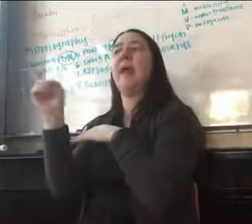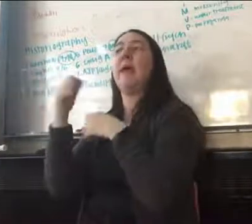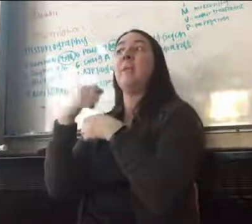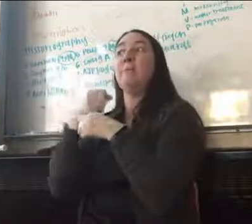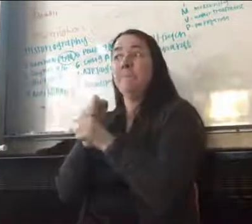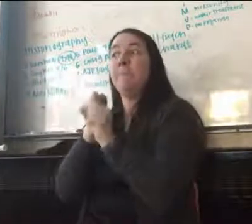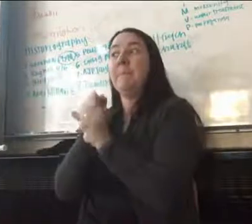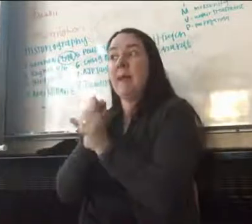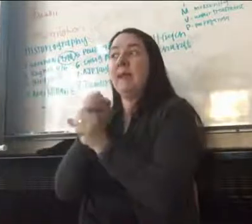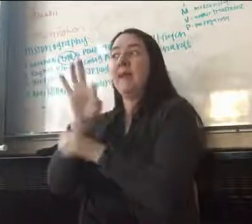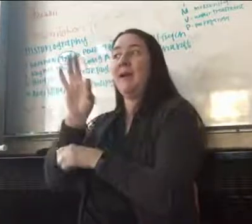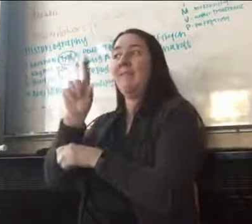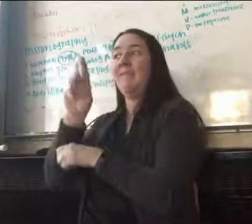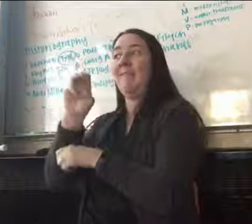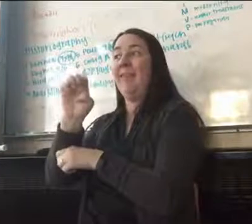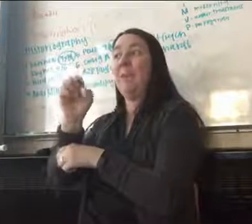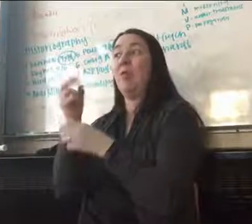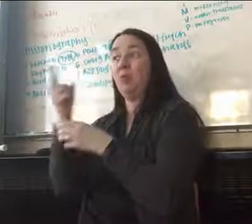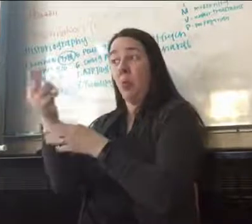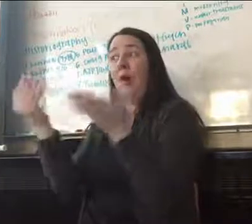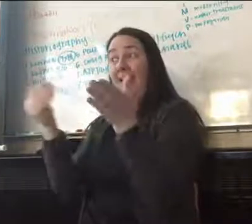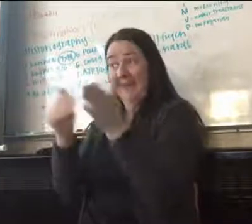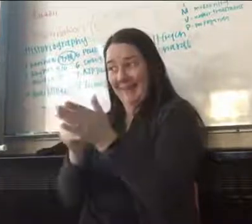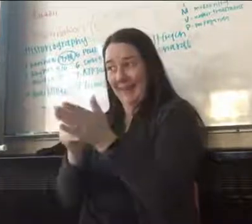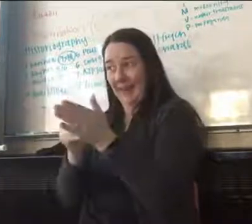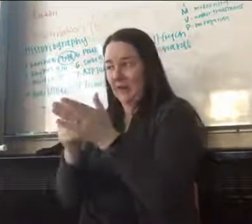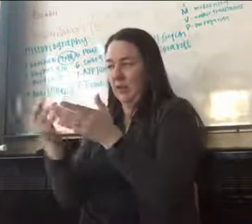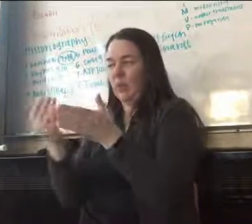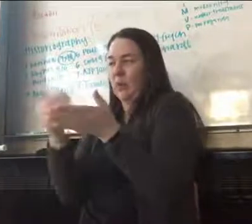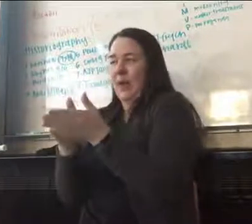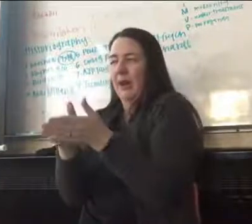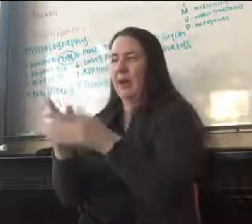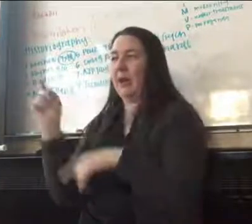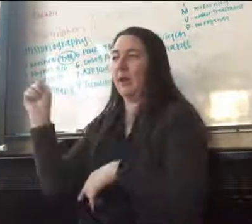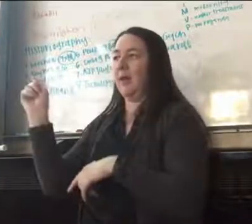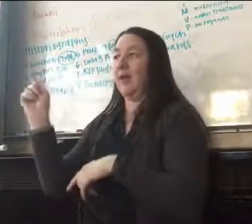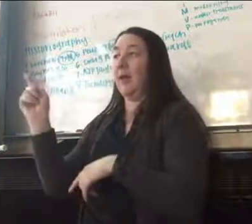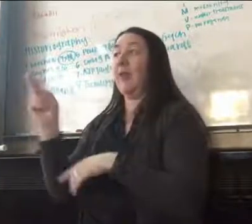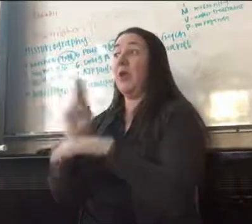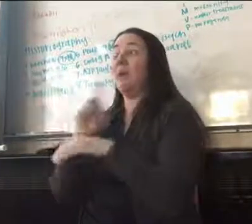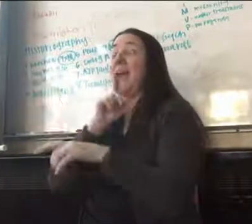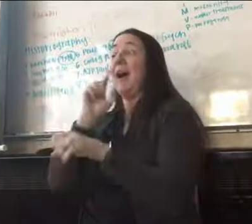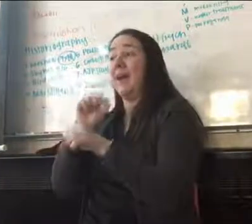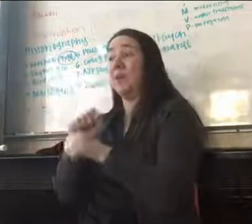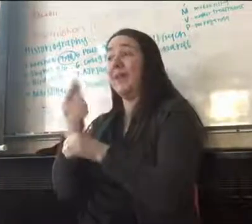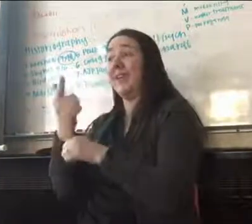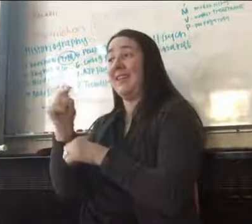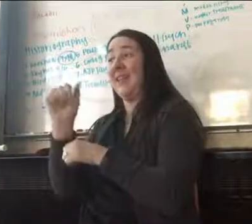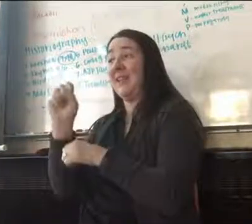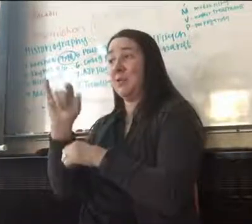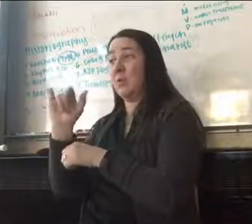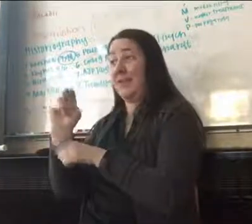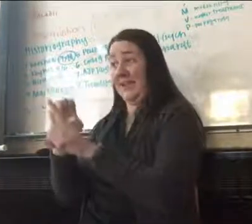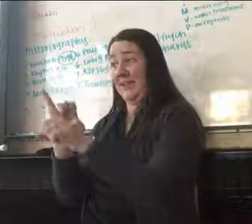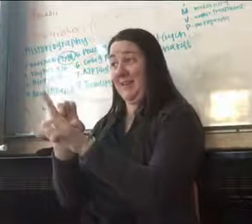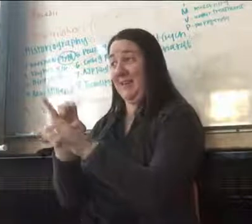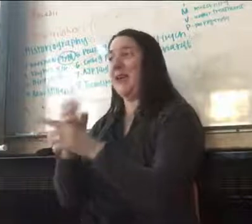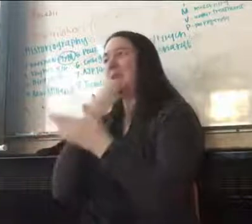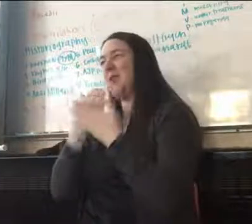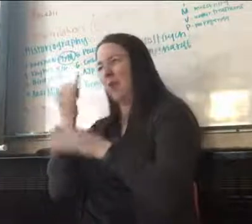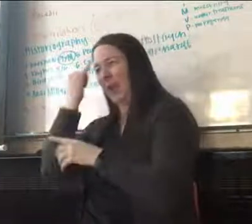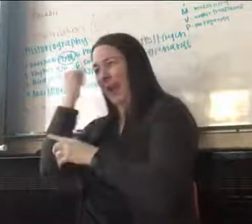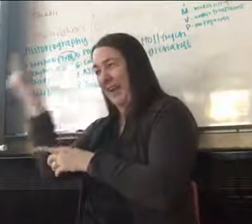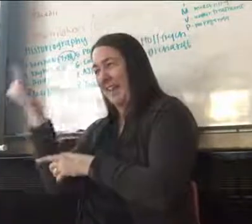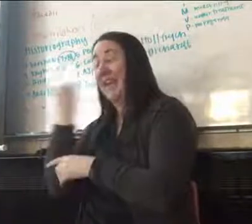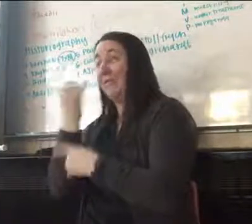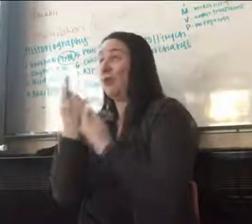flamethrower. By the way, they do use pure gasoline, which is extremely, it was a good idea when you're trying to